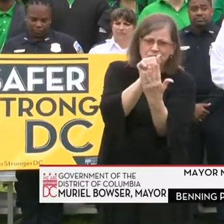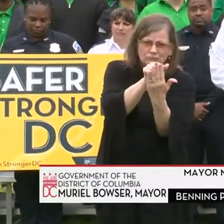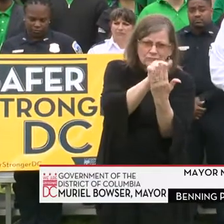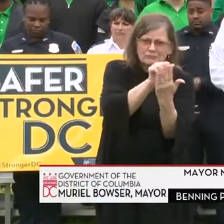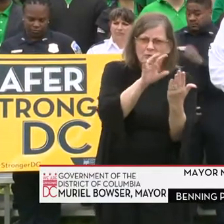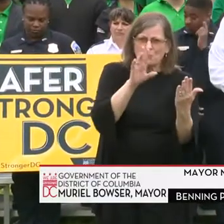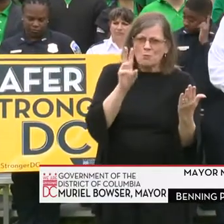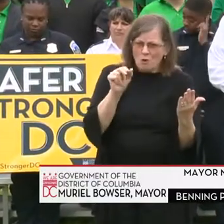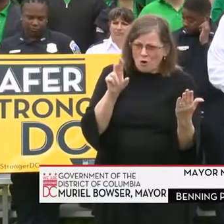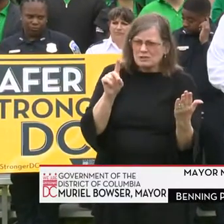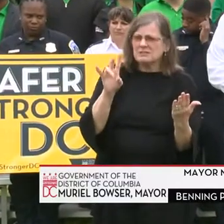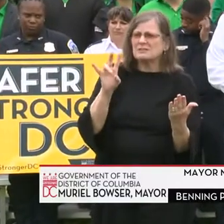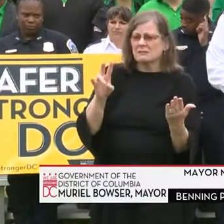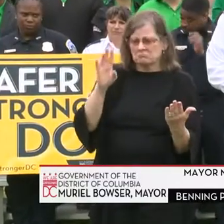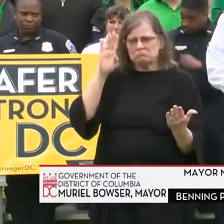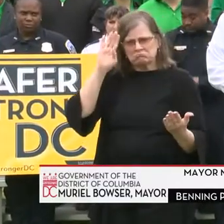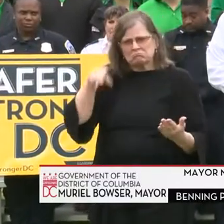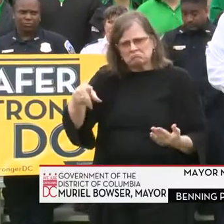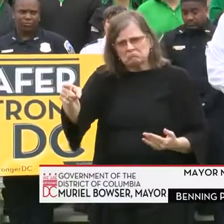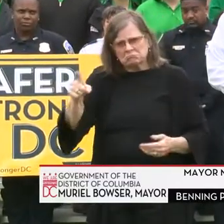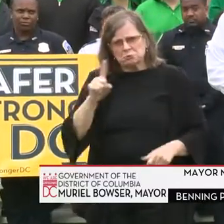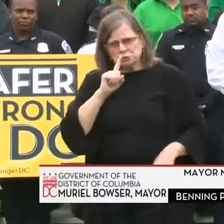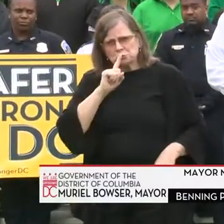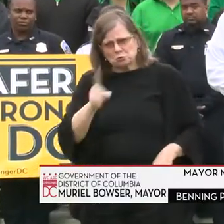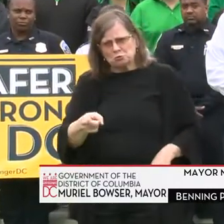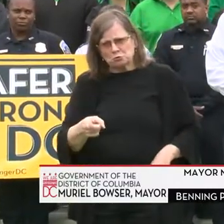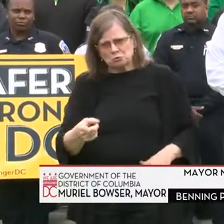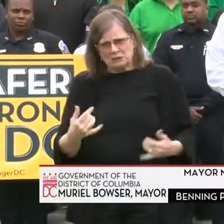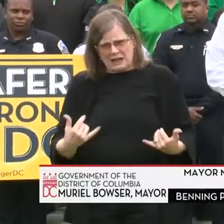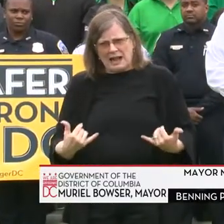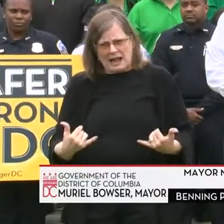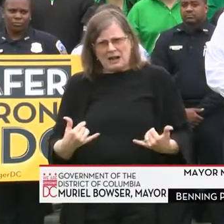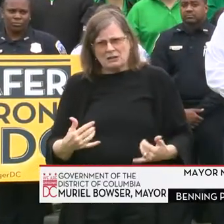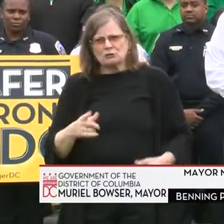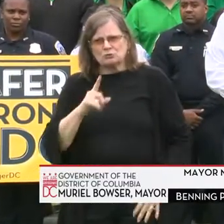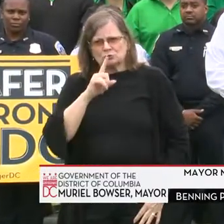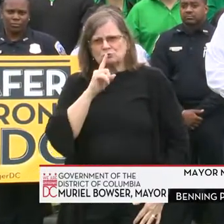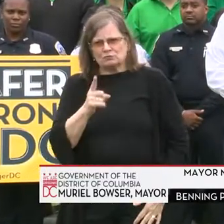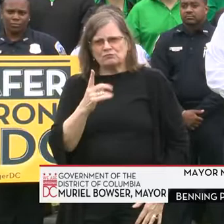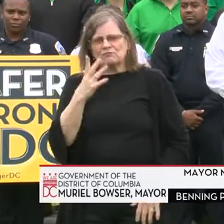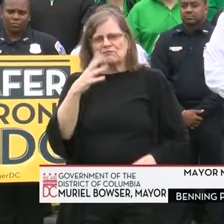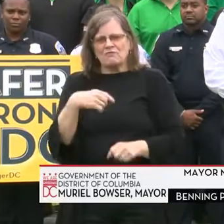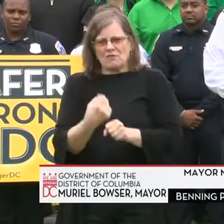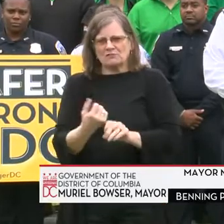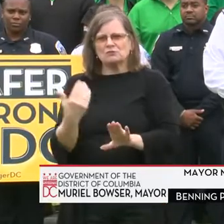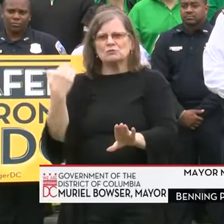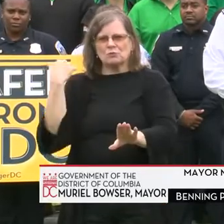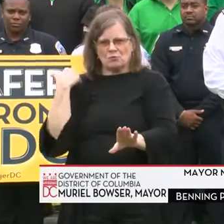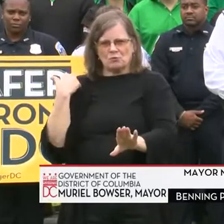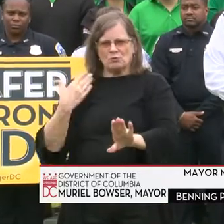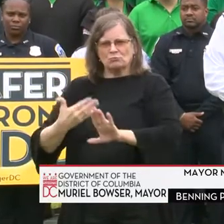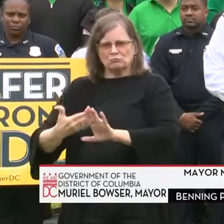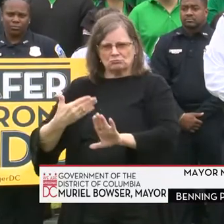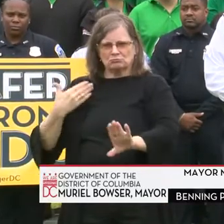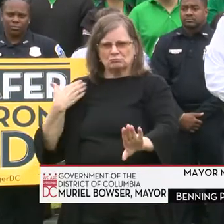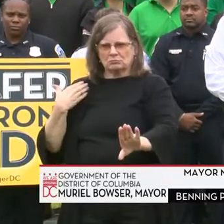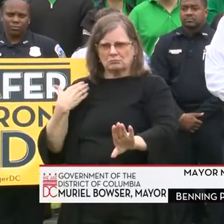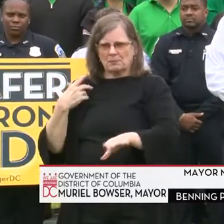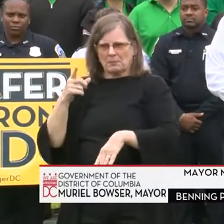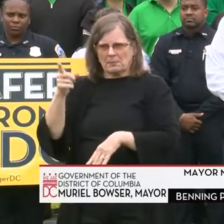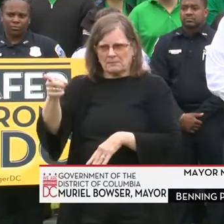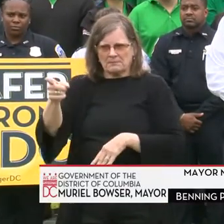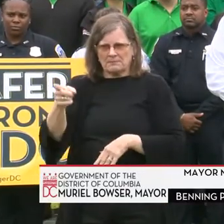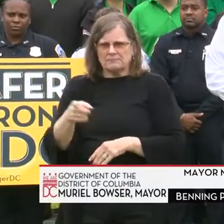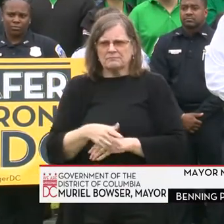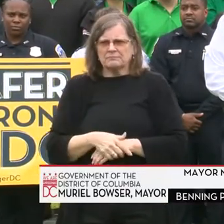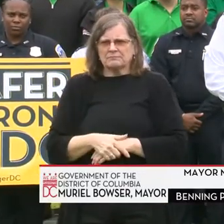true. It was true. If it's true today, it was true 5 years ago. Let me answer you. Can I say this because it's important